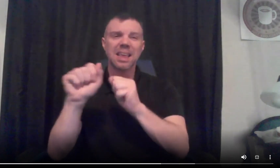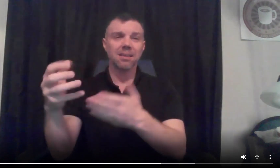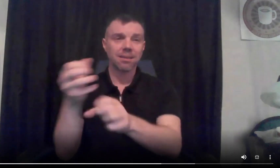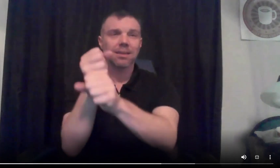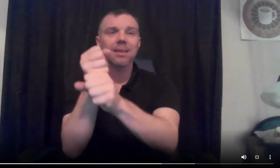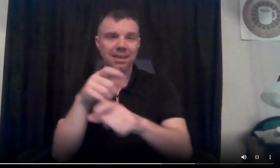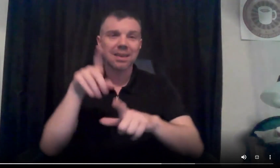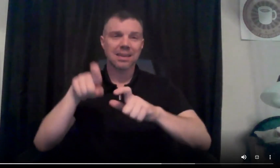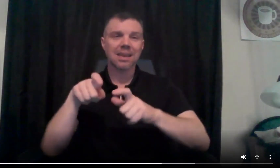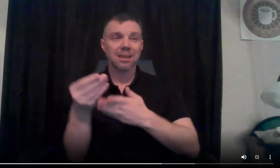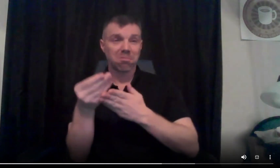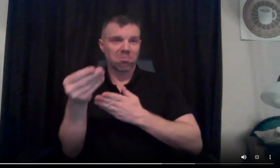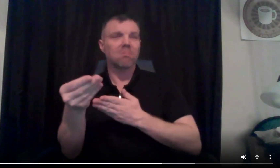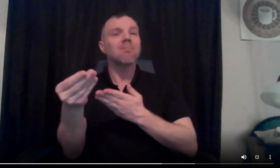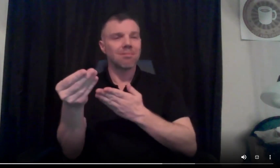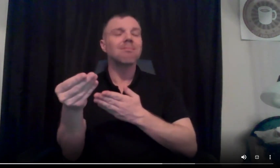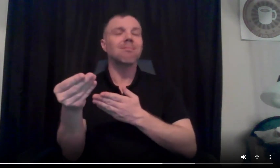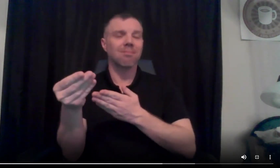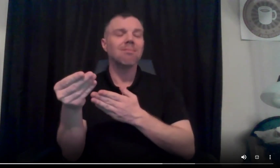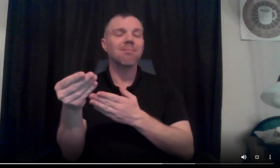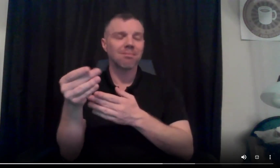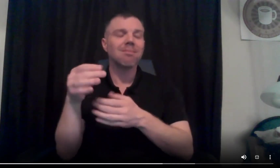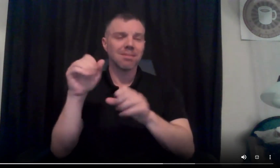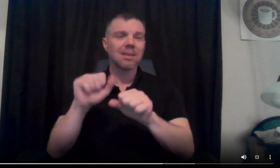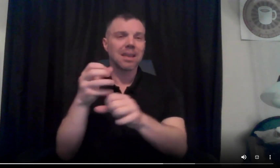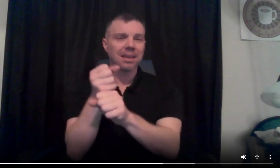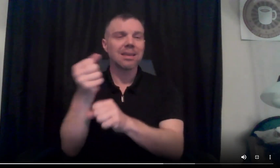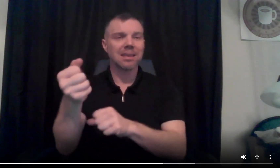needed directly from the plantations. They could buy what they needed.